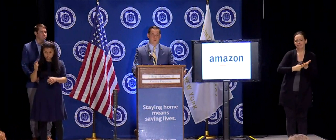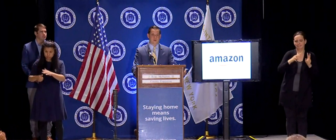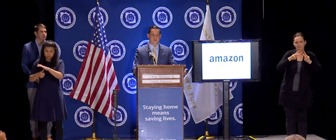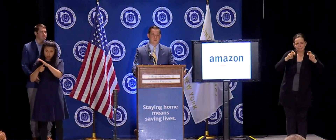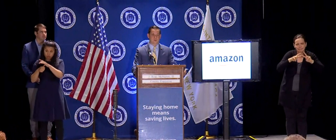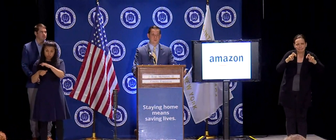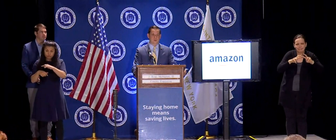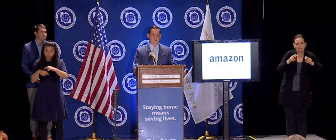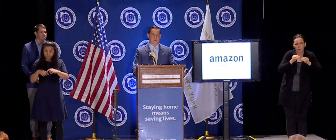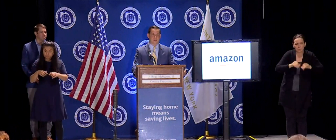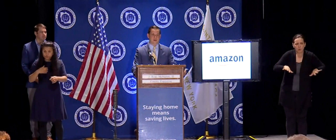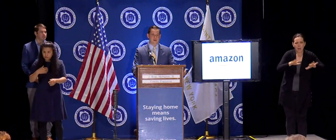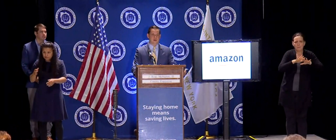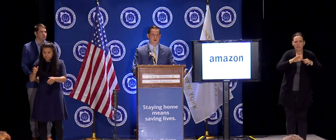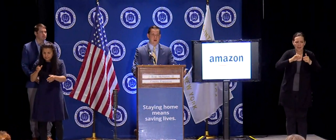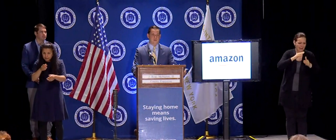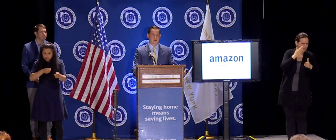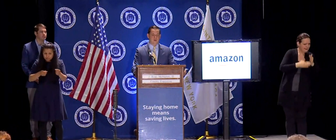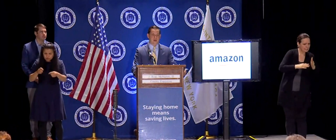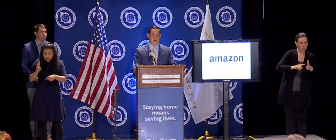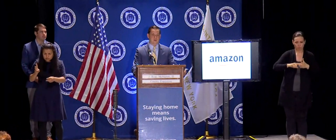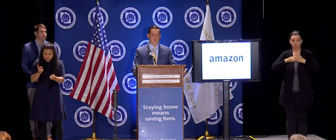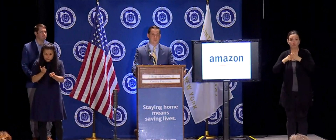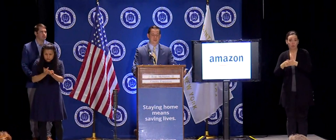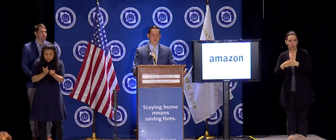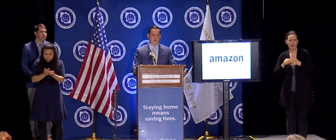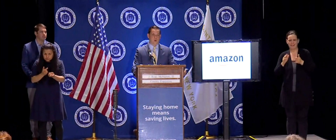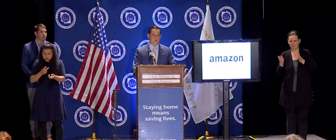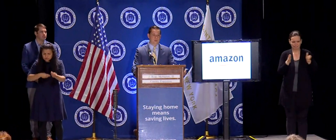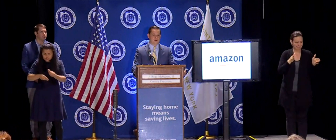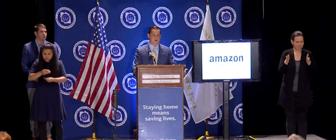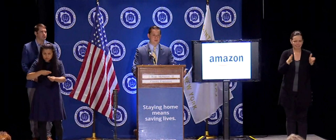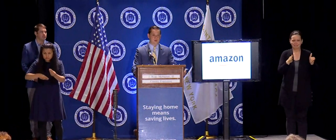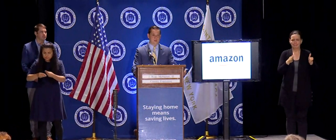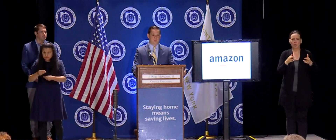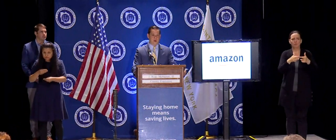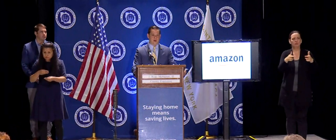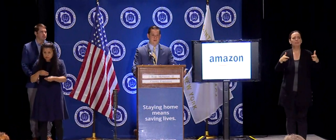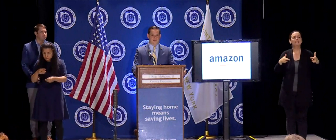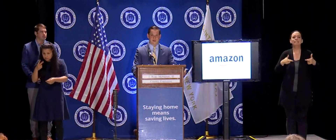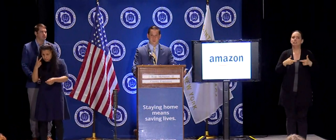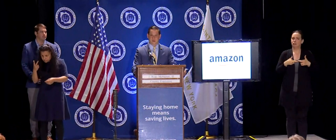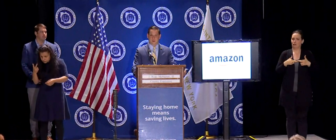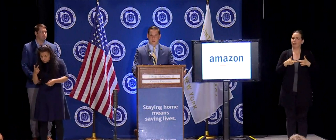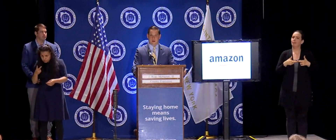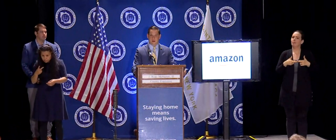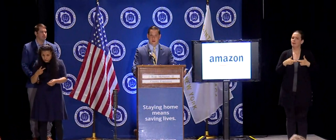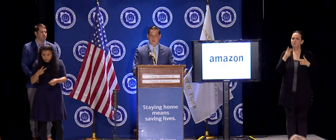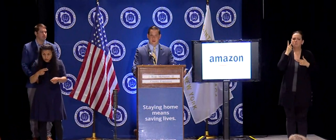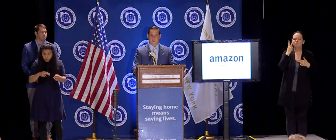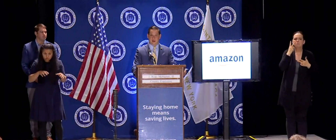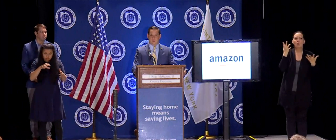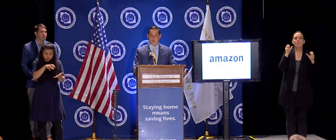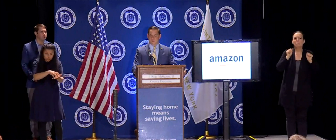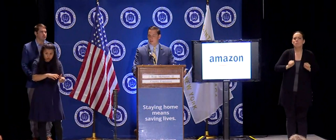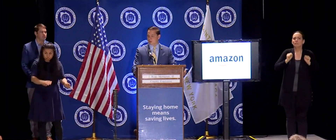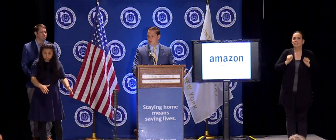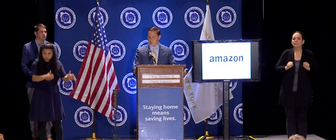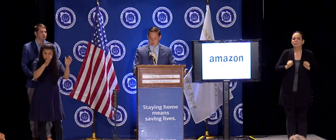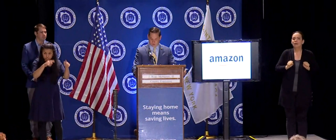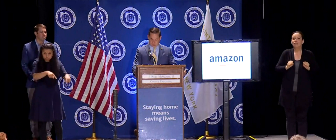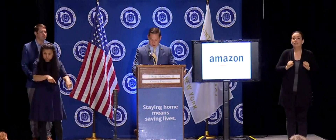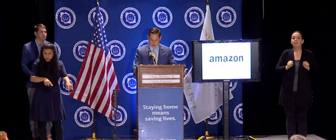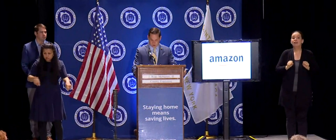property is going to be, they look at the region as a whole, and certainly the progress that is being made in our downtown in the city